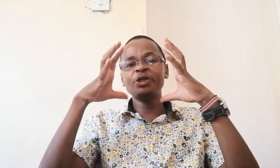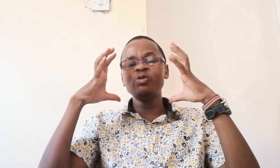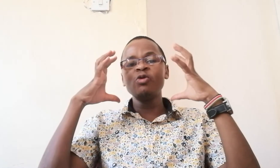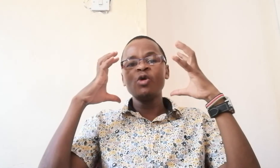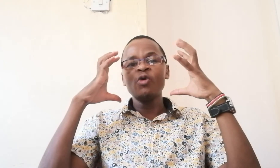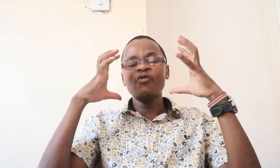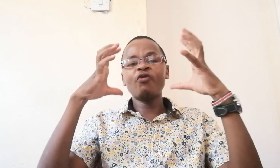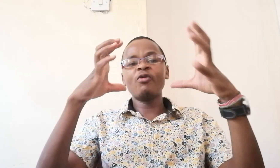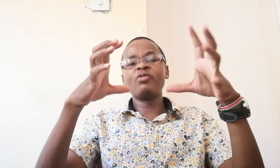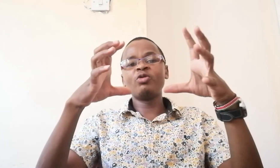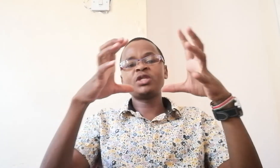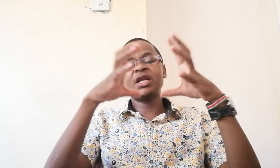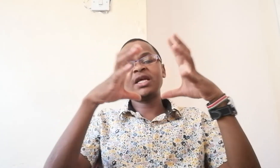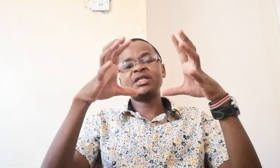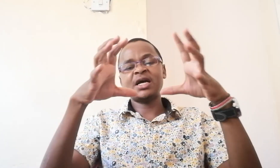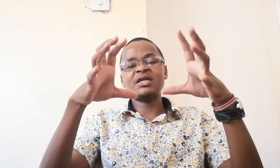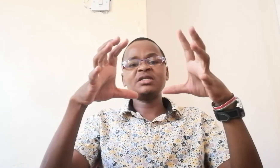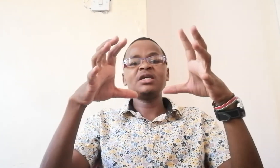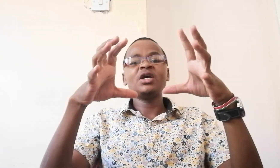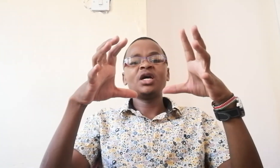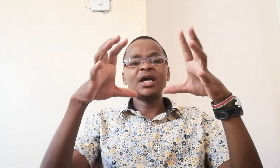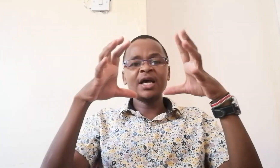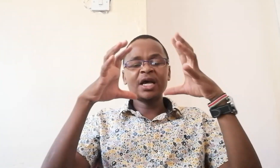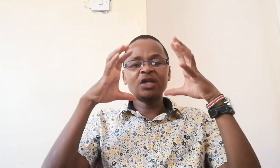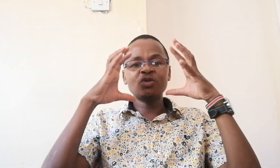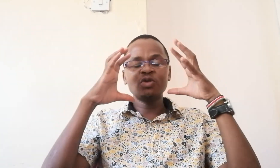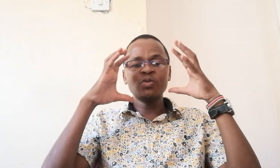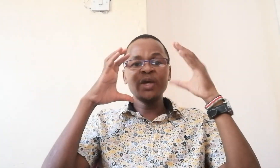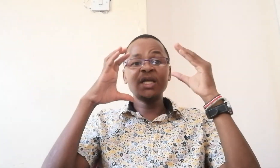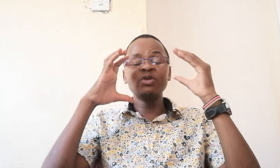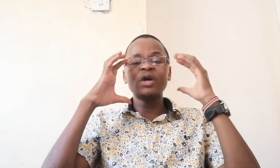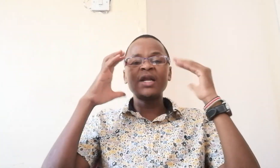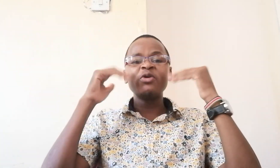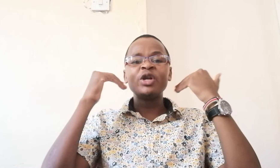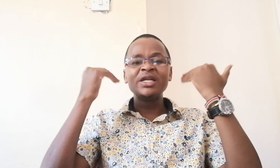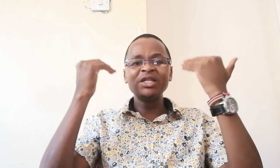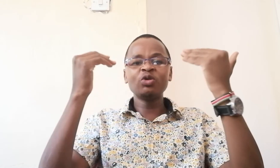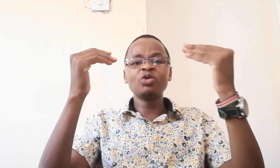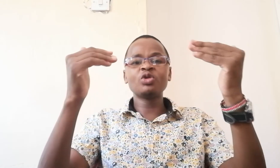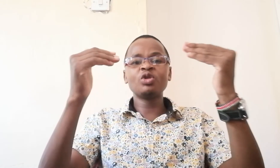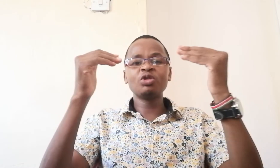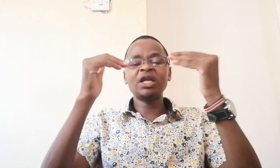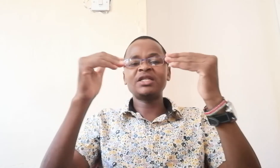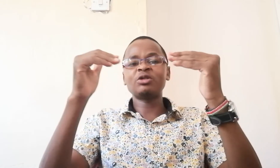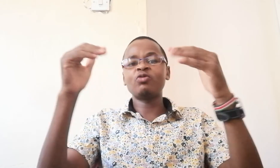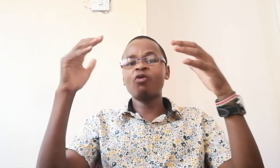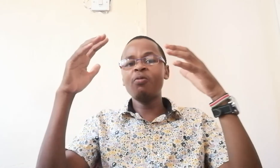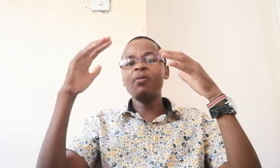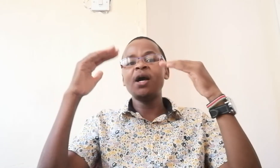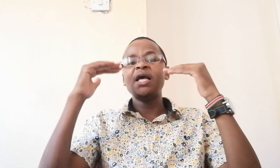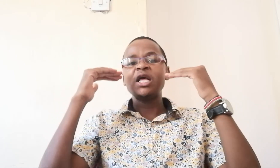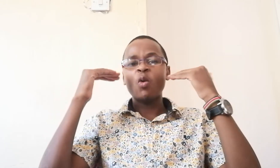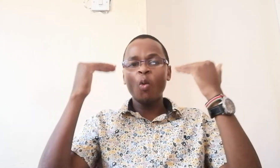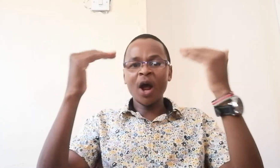to form those letters to make, you only need to use those letters to form